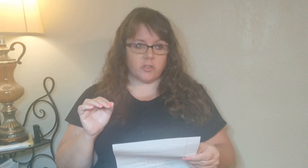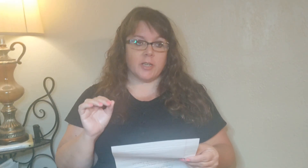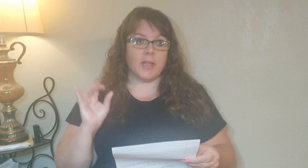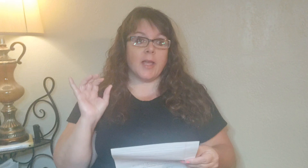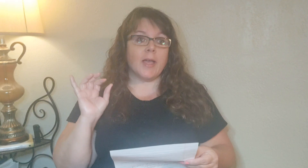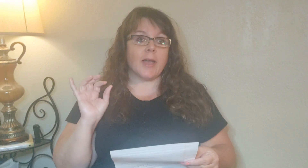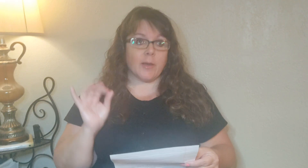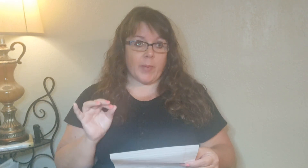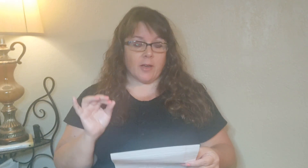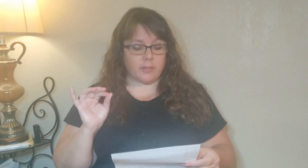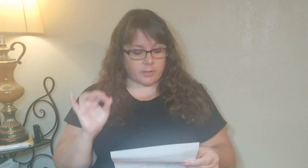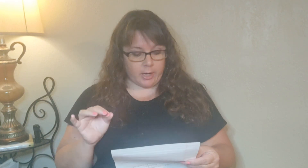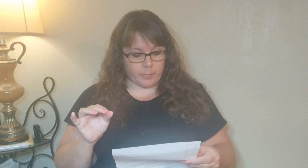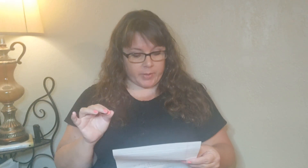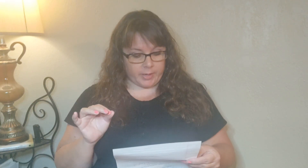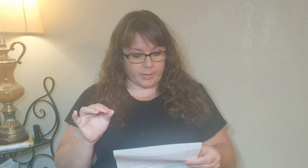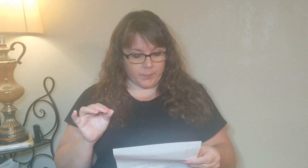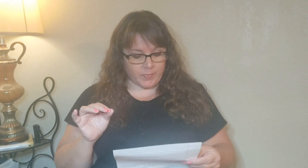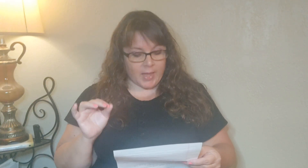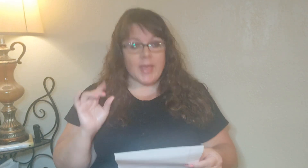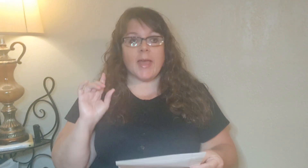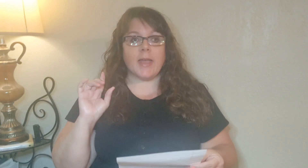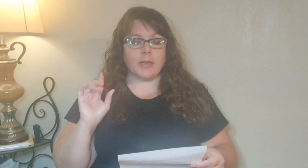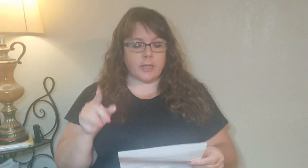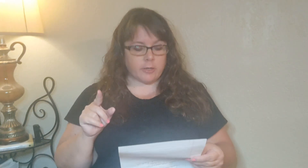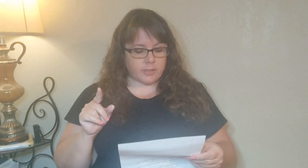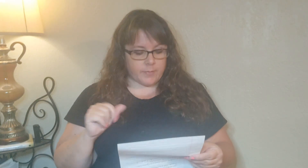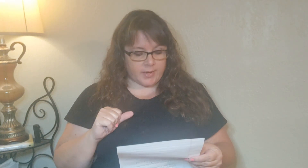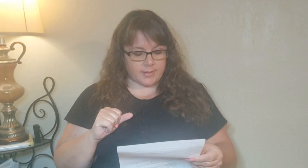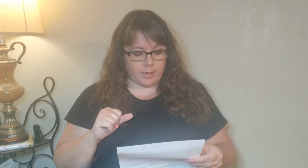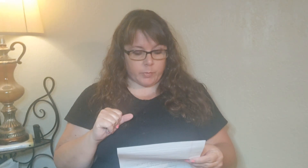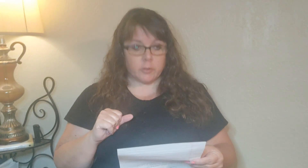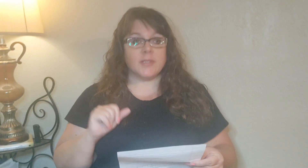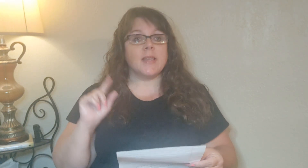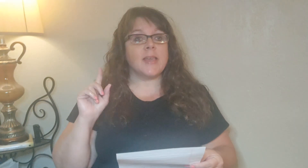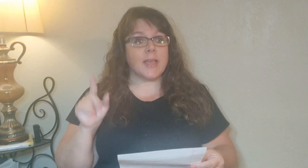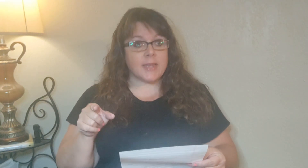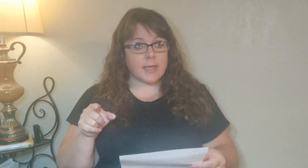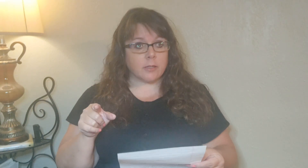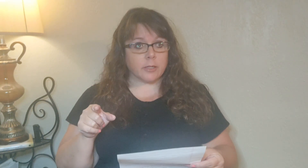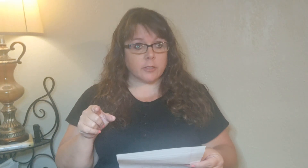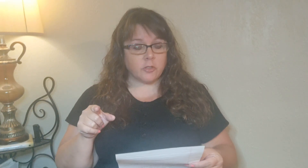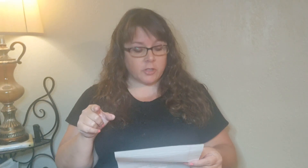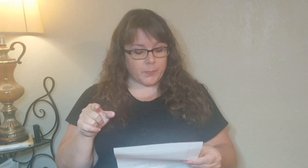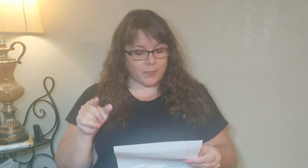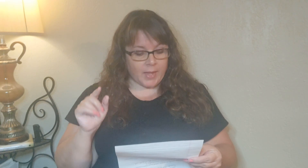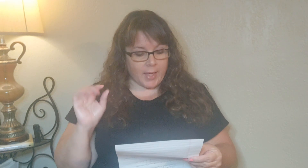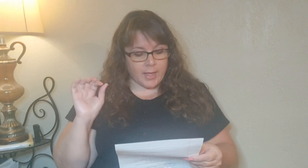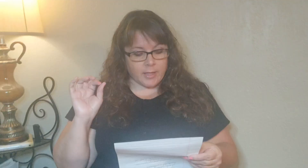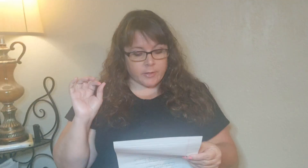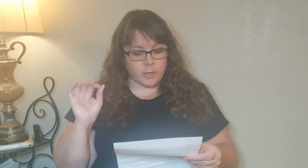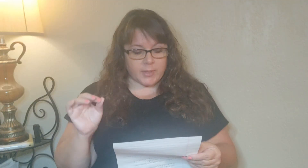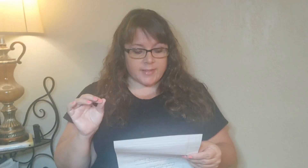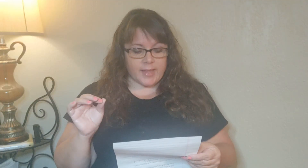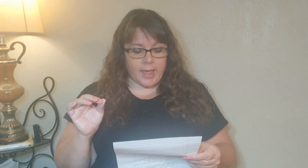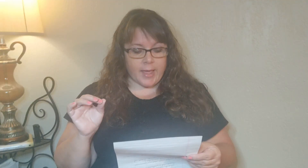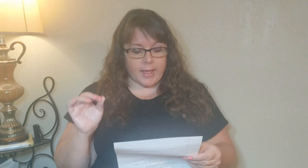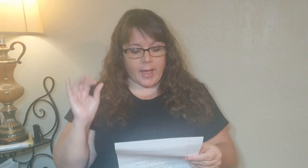information about the topic. And here are some examples. In English, you would say, I